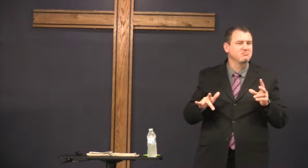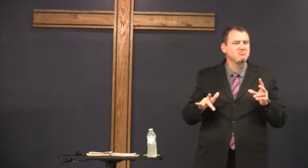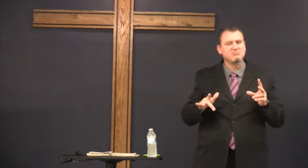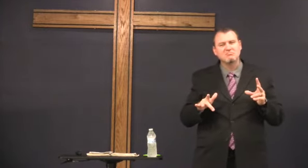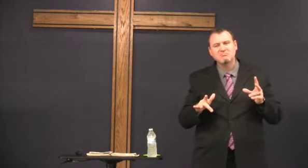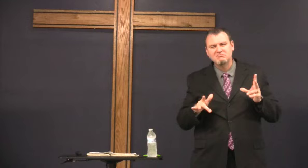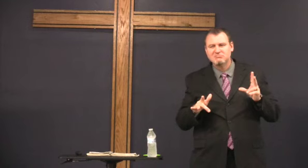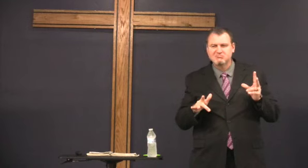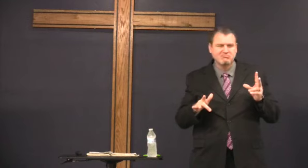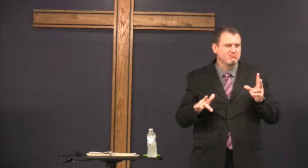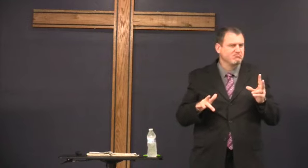sensitive.